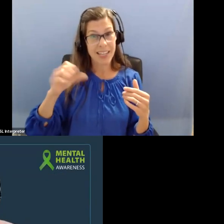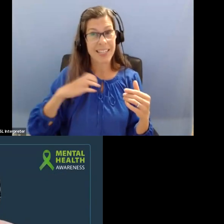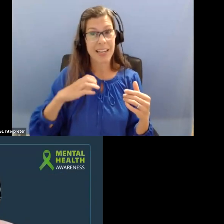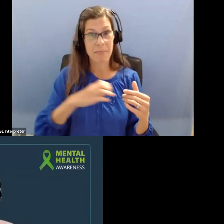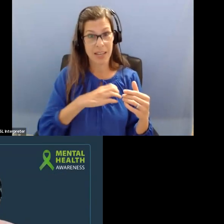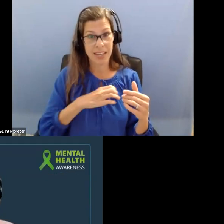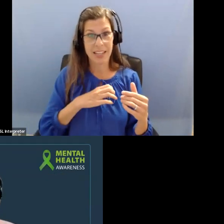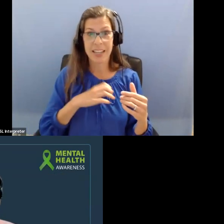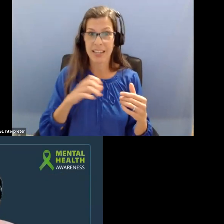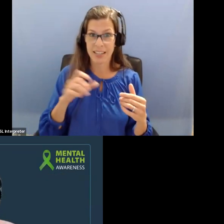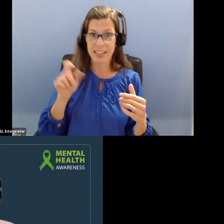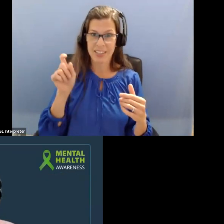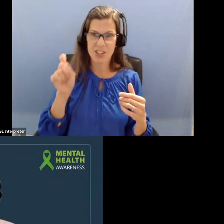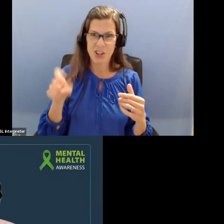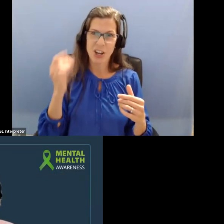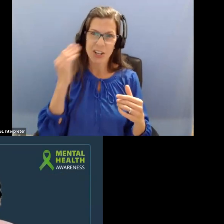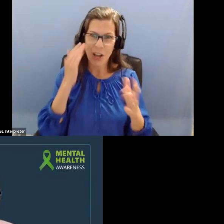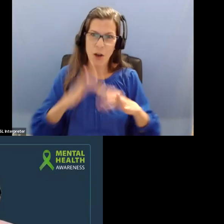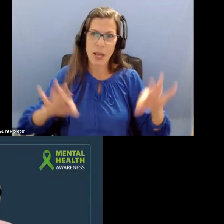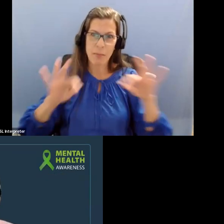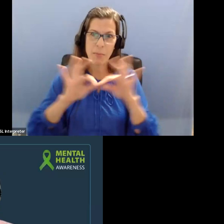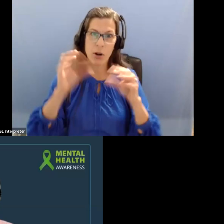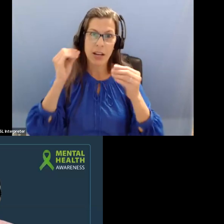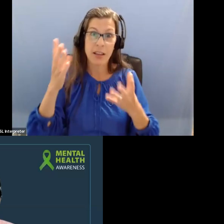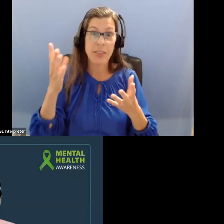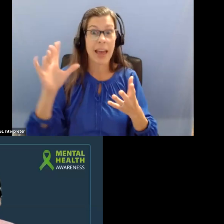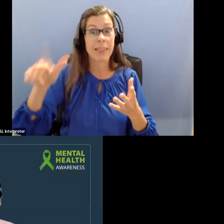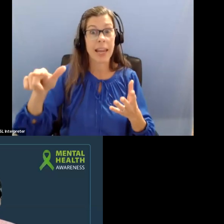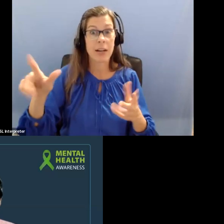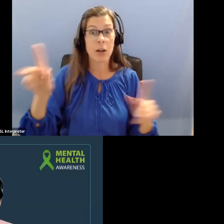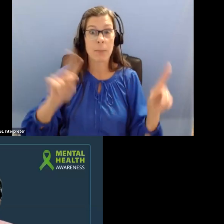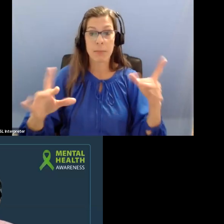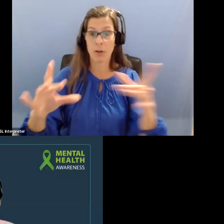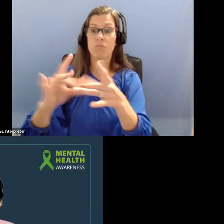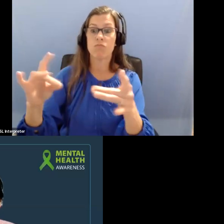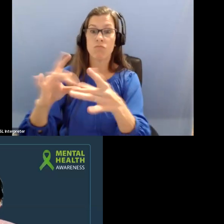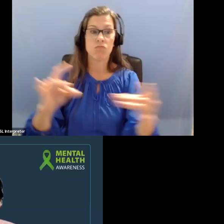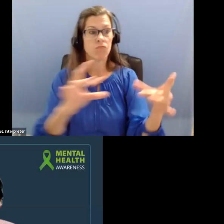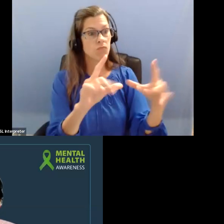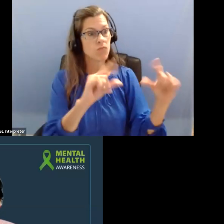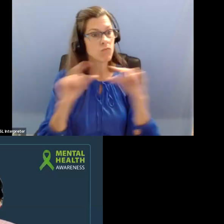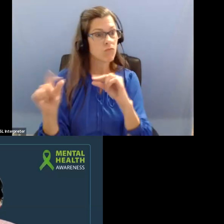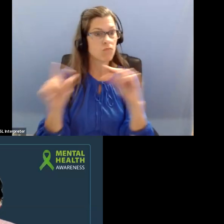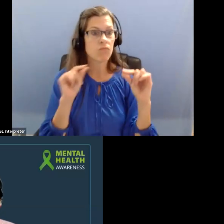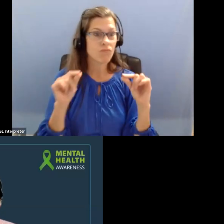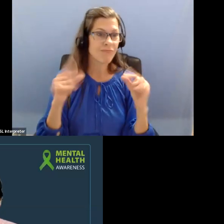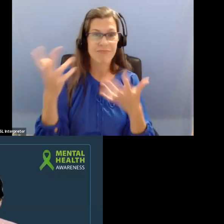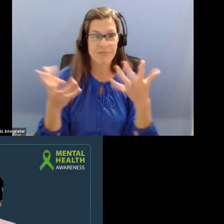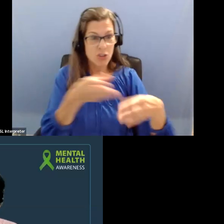deserves to know certain important things that maybe come to the steering. And how do we